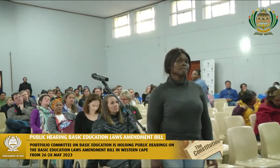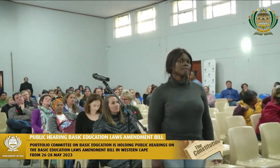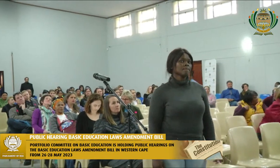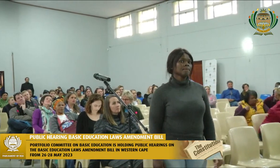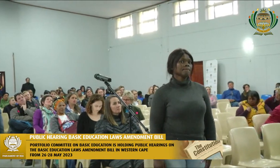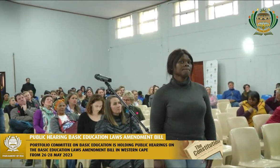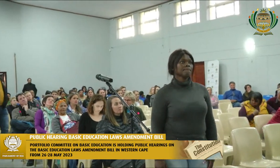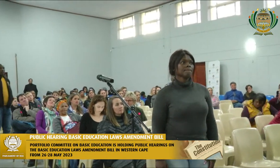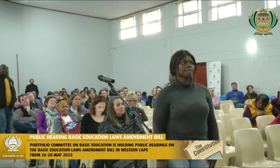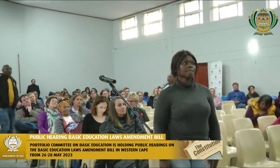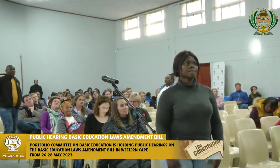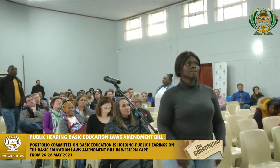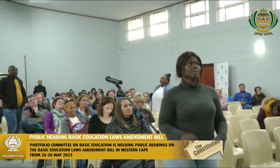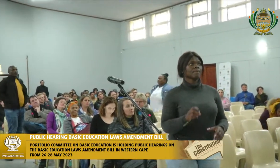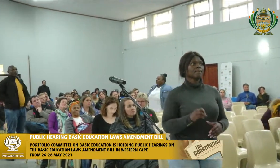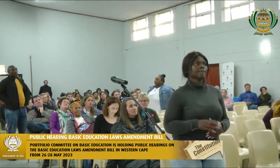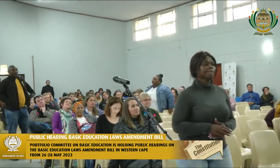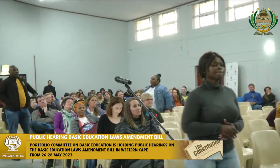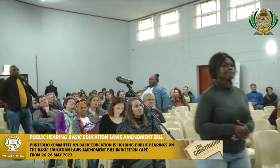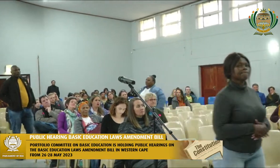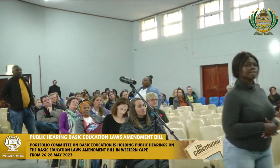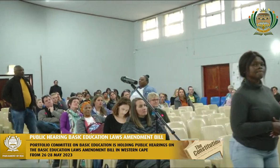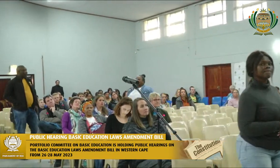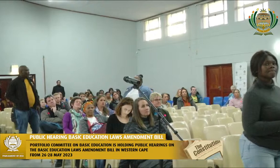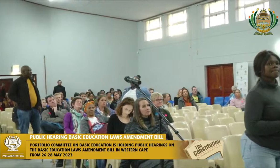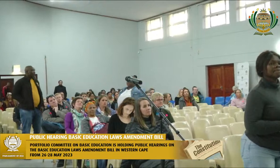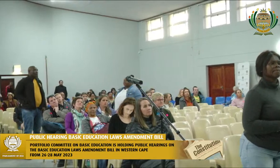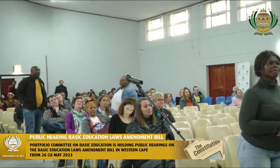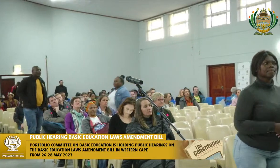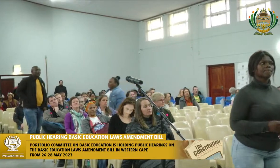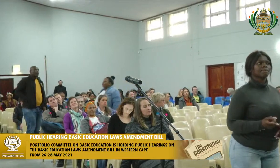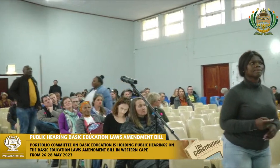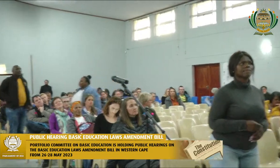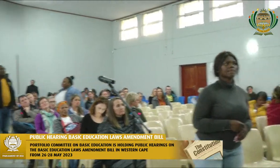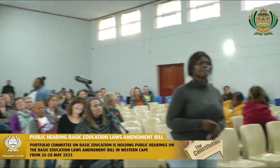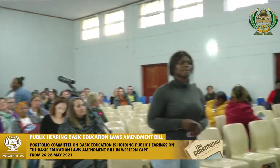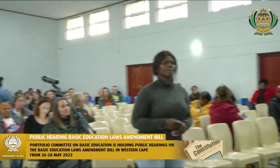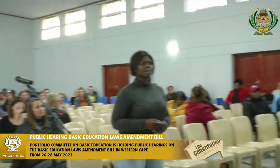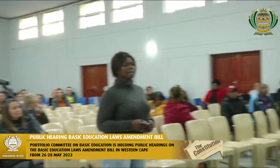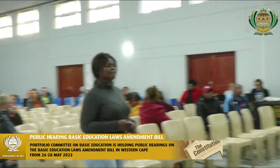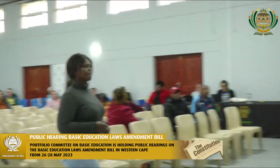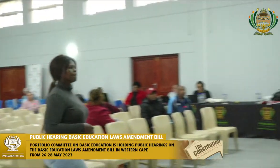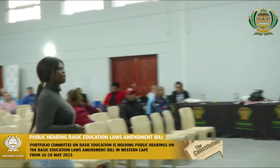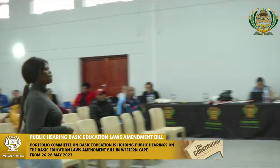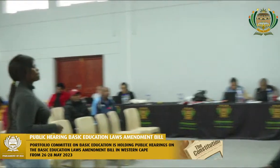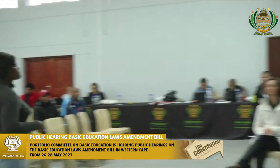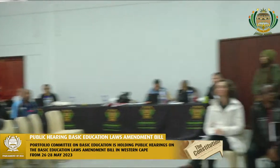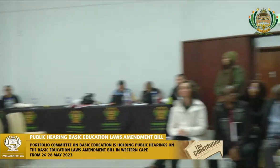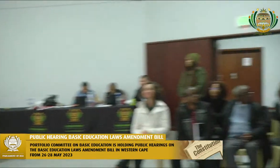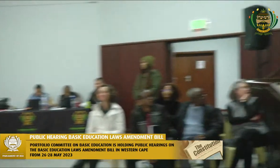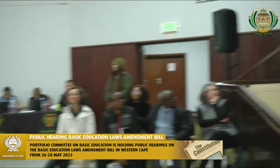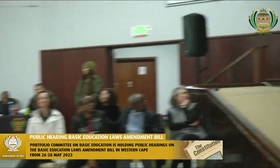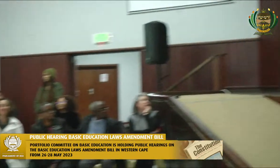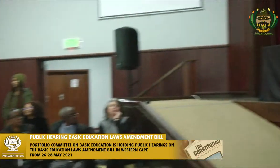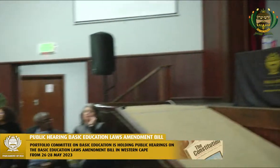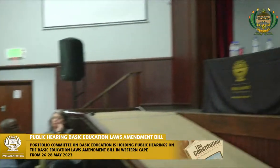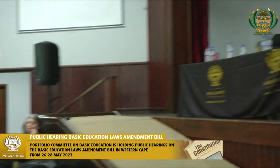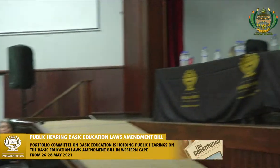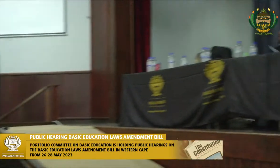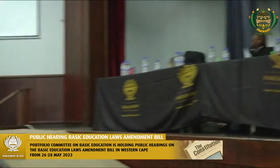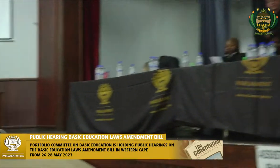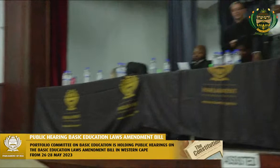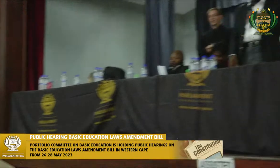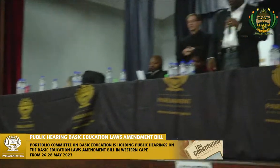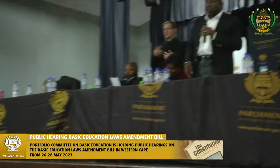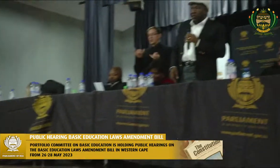by virtue of all powers given to me by the chairperson of the portfolio committee to wrap up on this, let me say